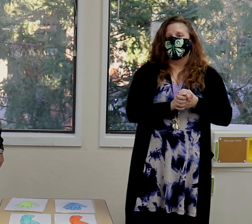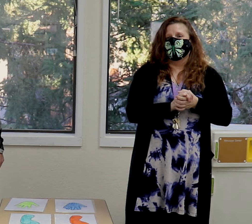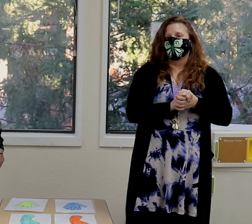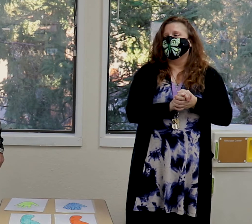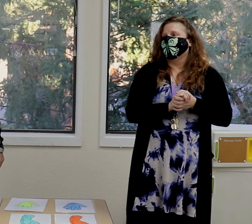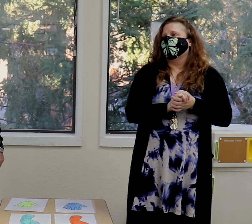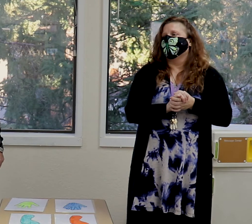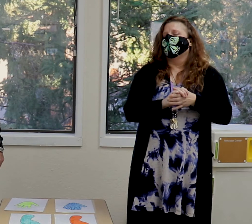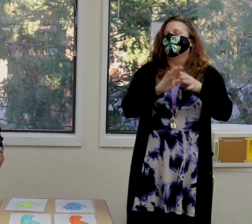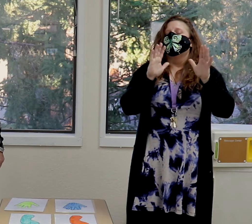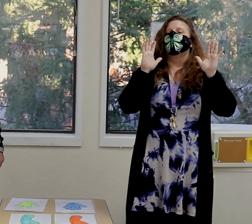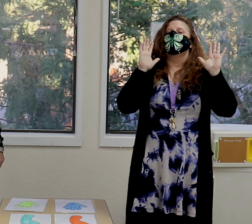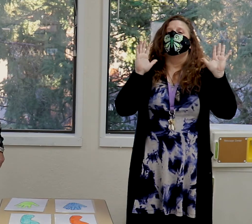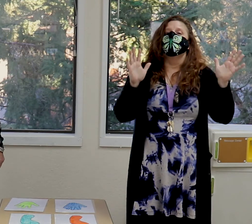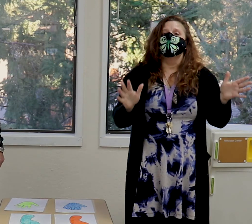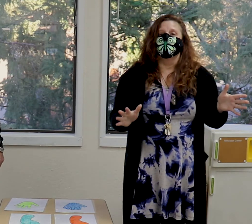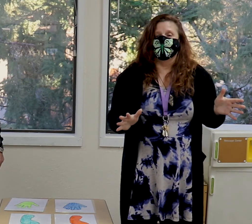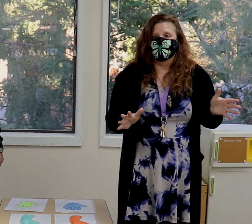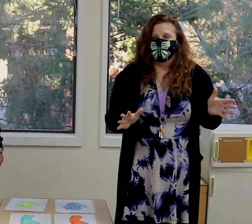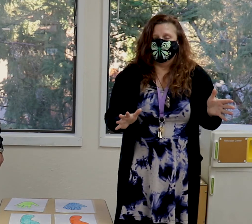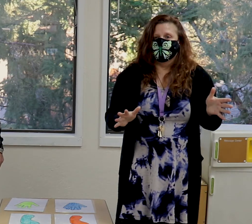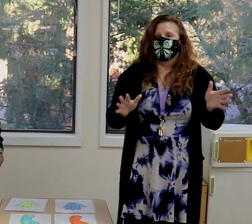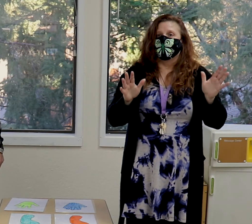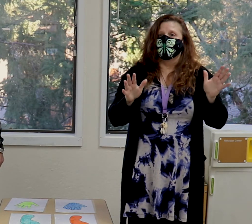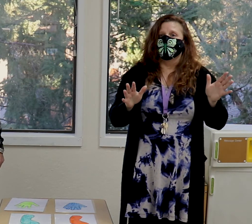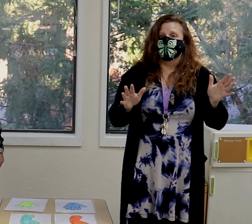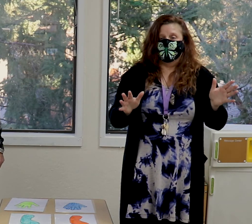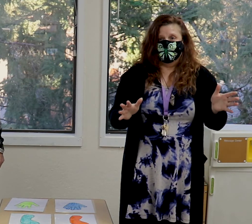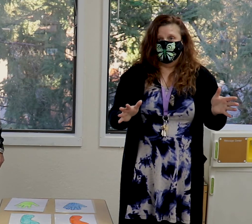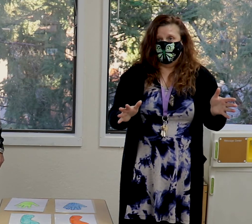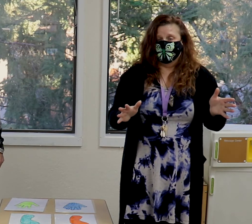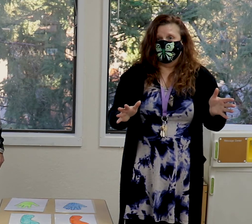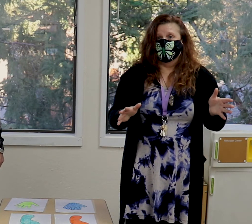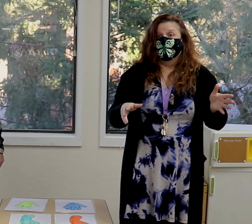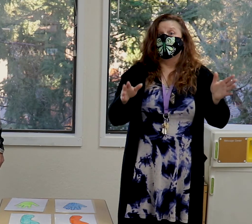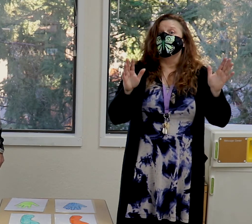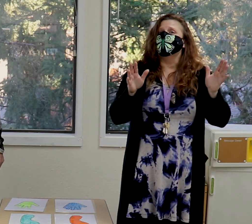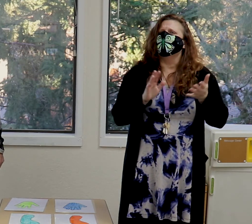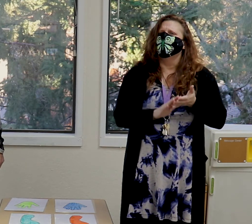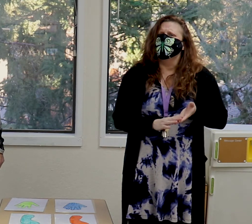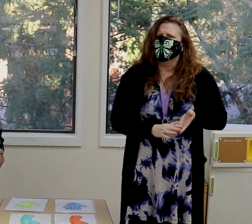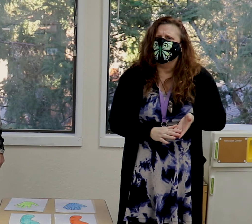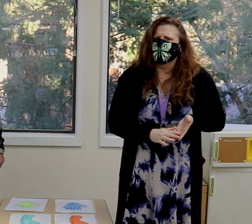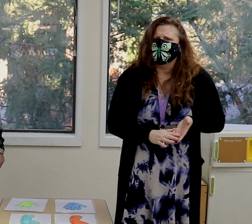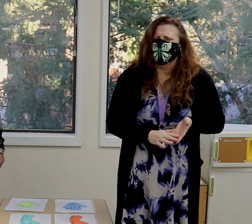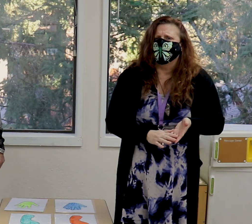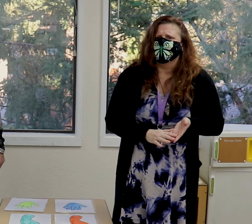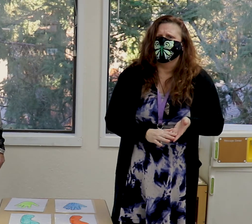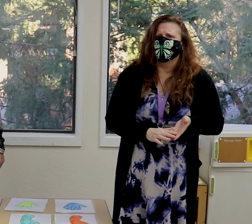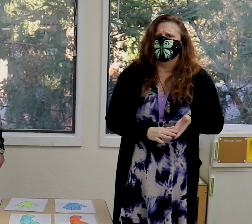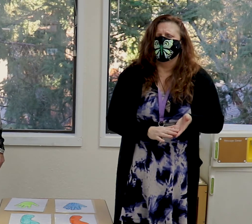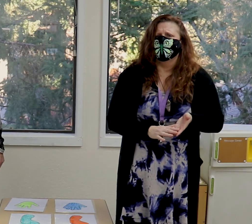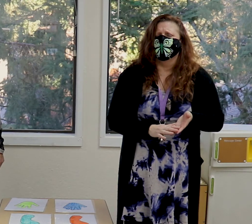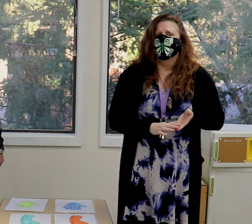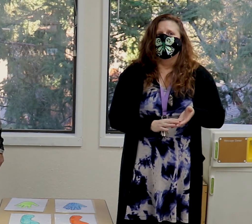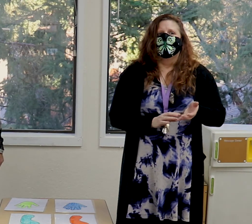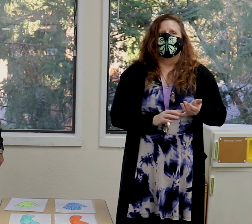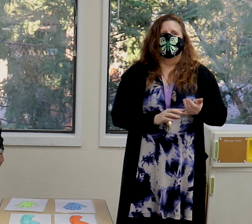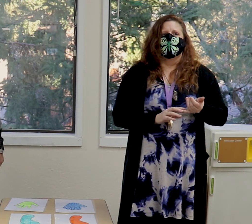again, we have tons of links on the web for it. There's tons of YouTube things that I also put on there. You